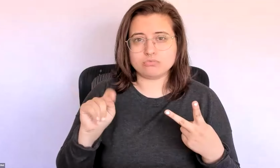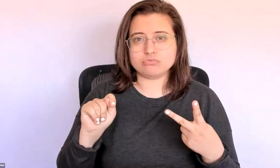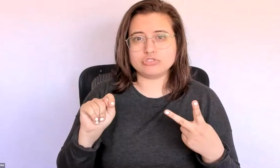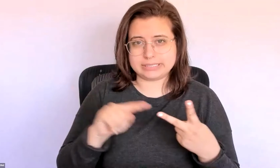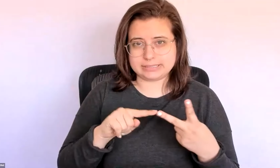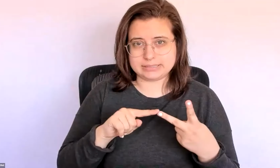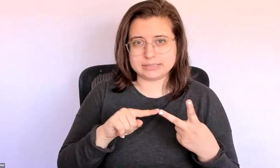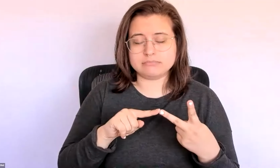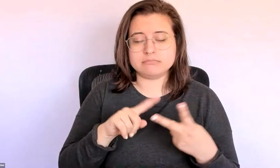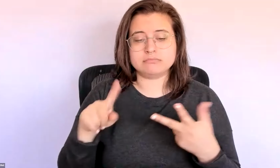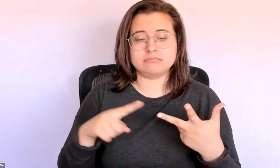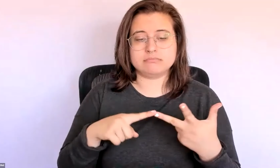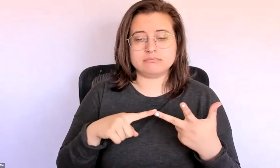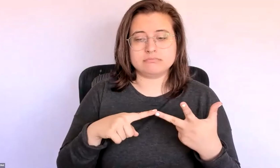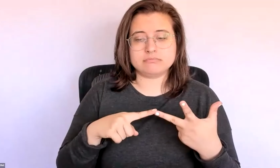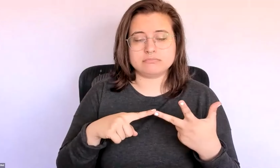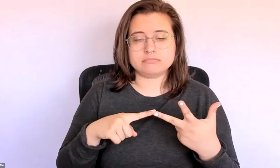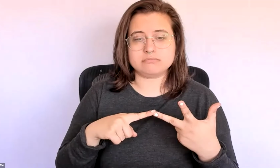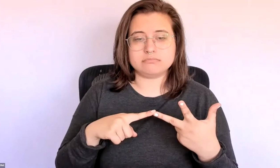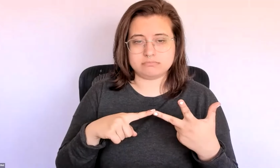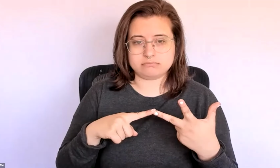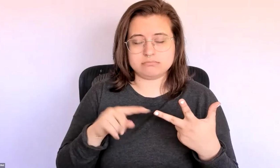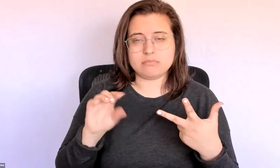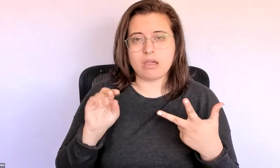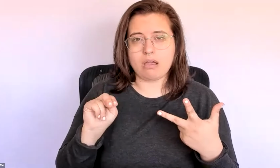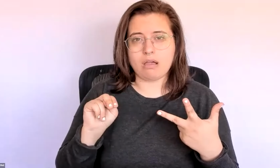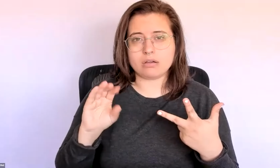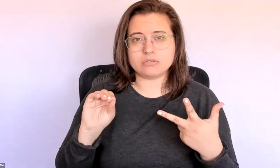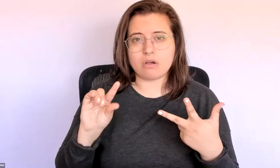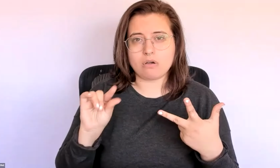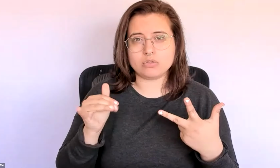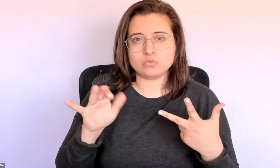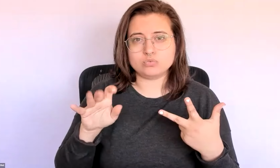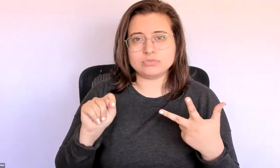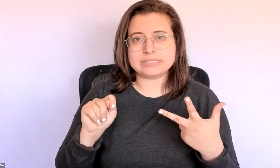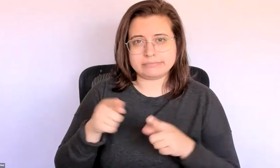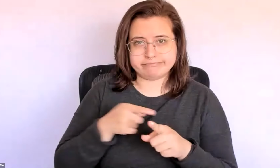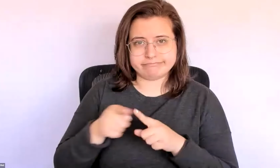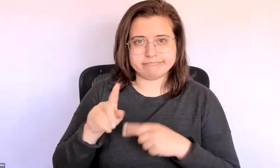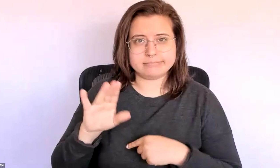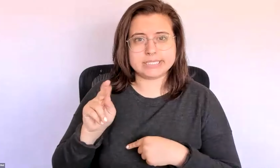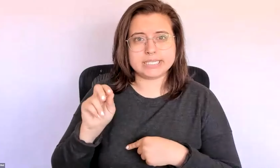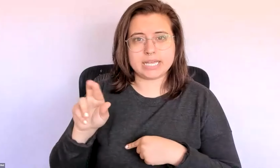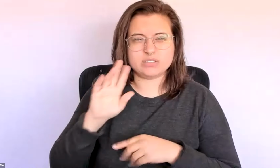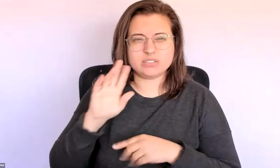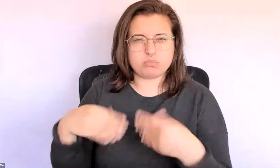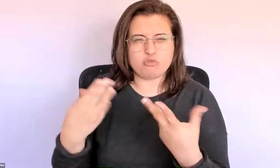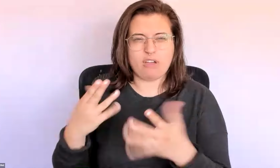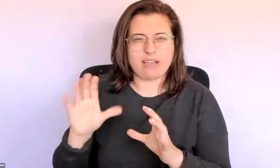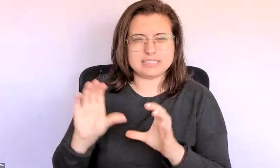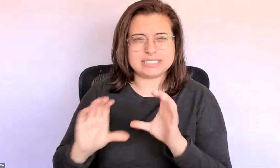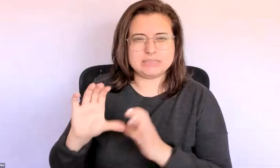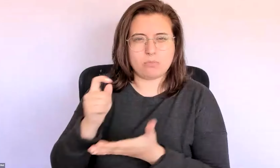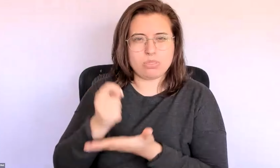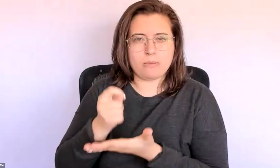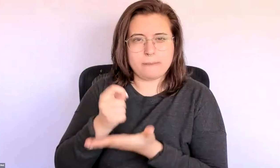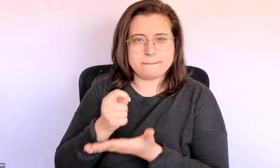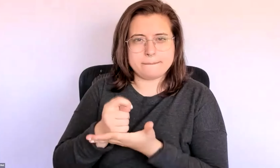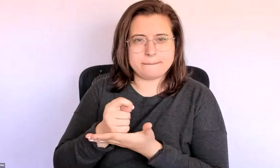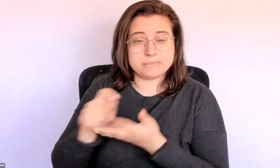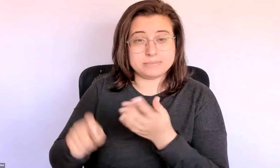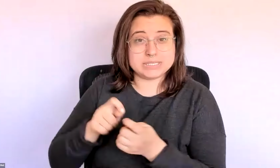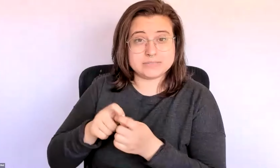radiation. An oncologist will give you chemotherapy specifically